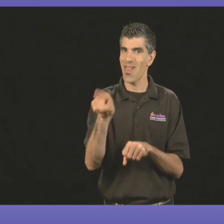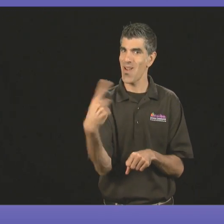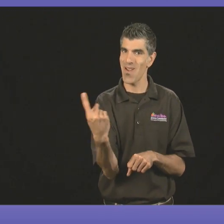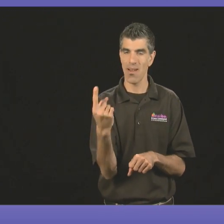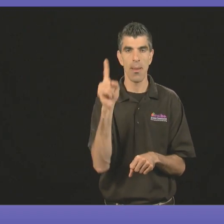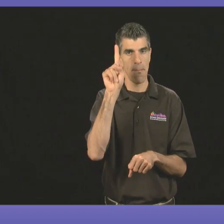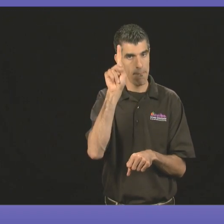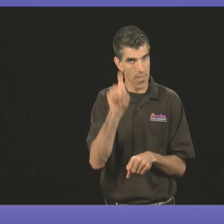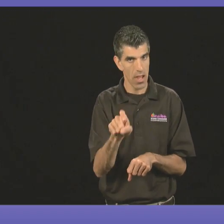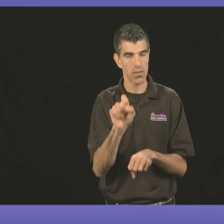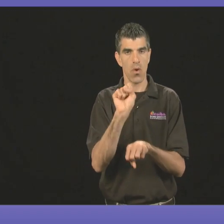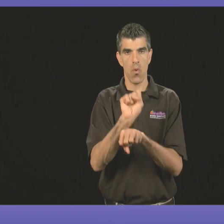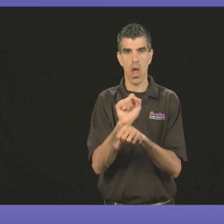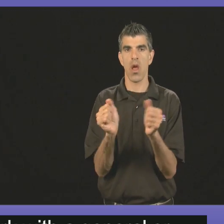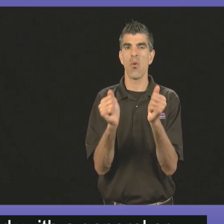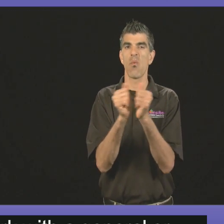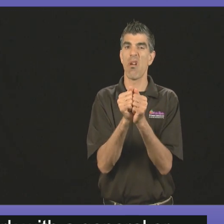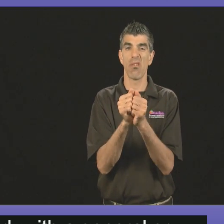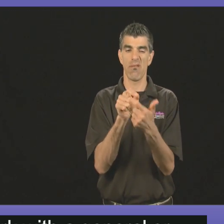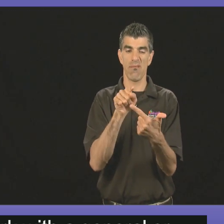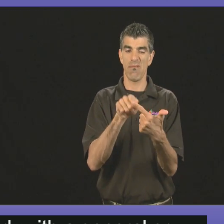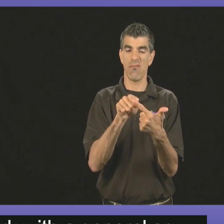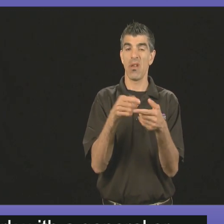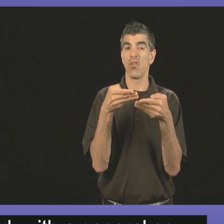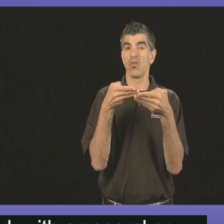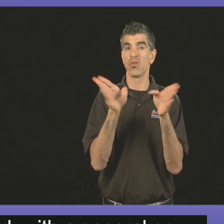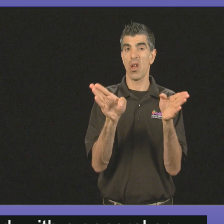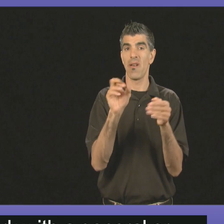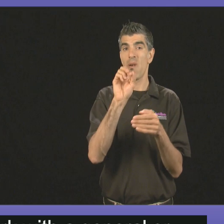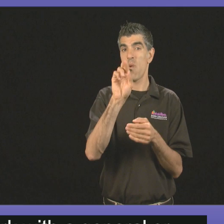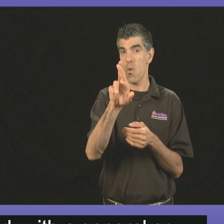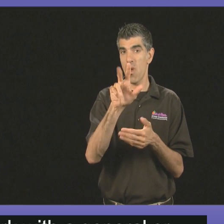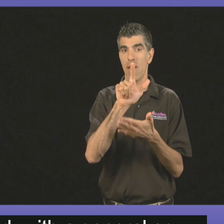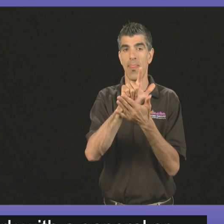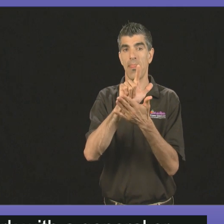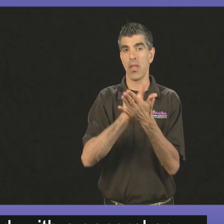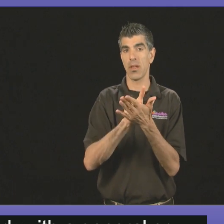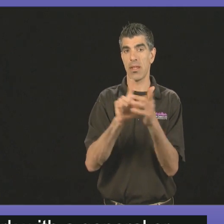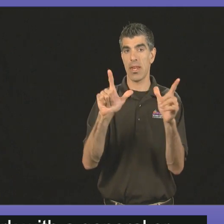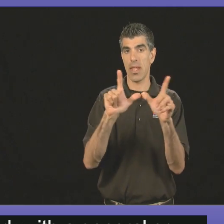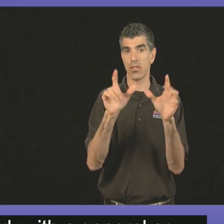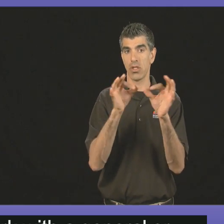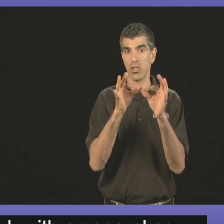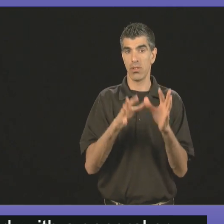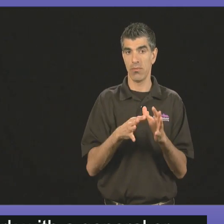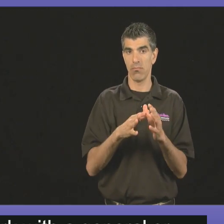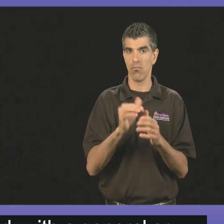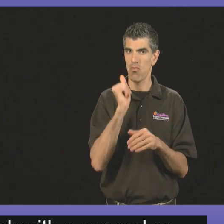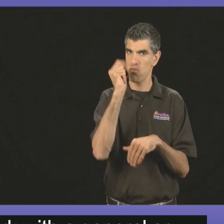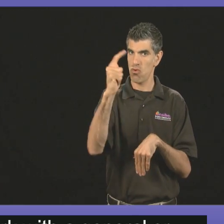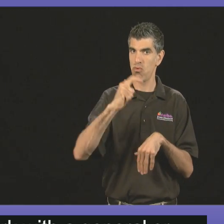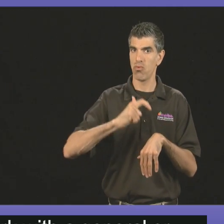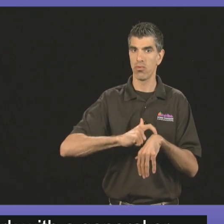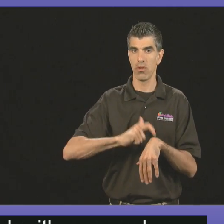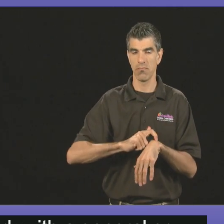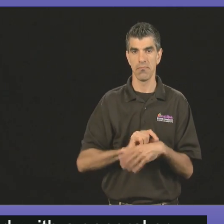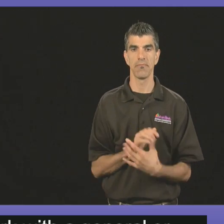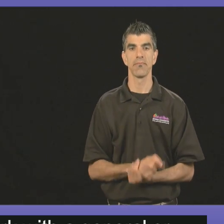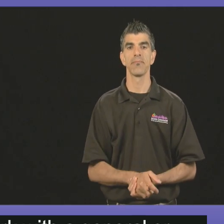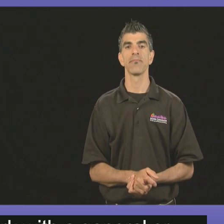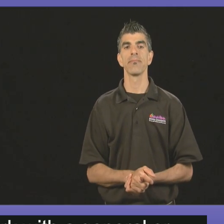These interpreters may not work alone. They must work with a general or legal licensed interpreter at all